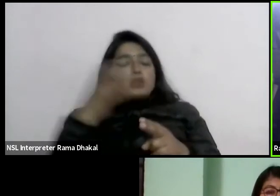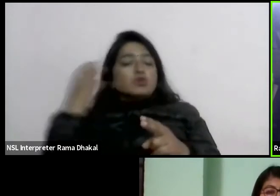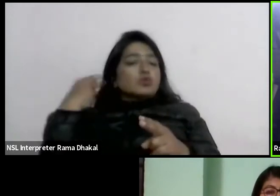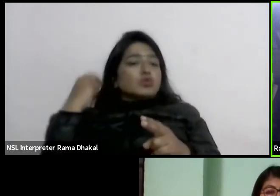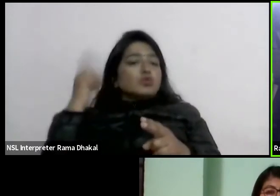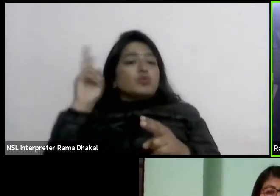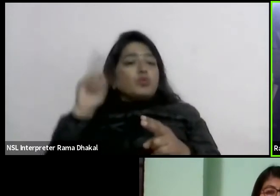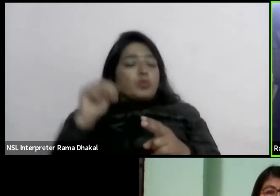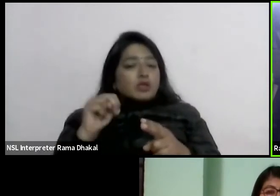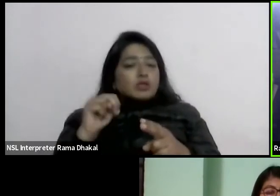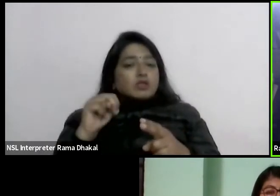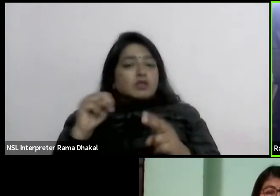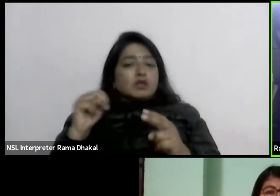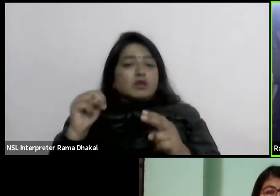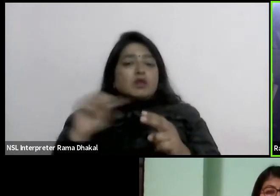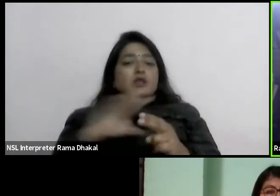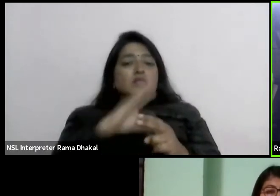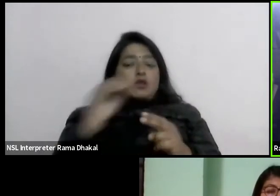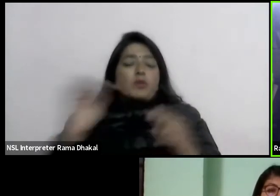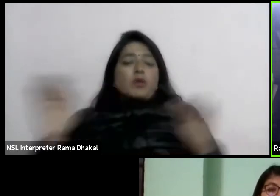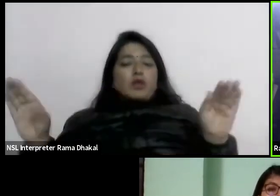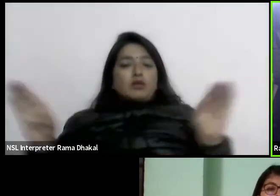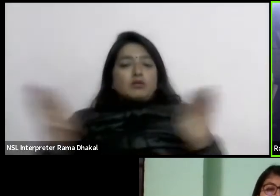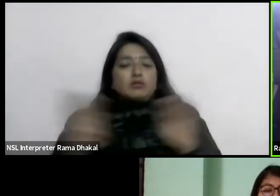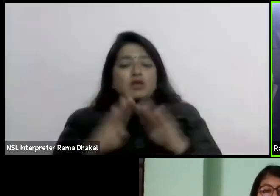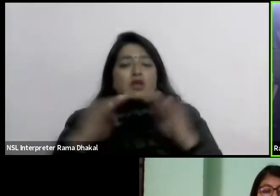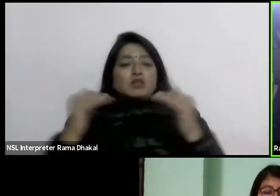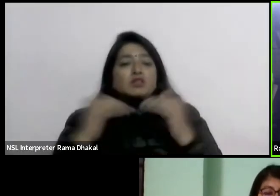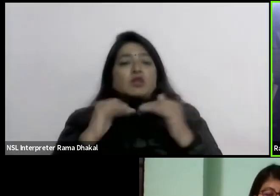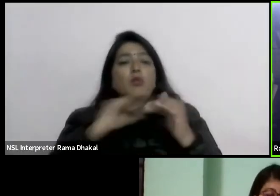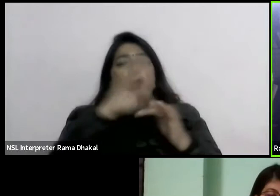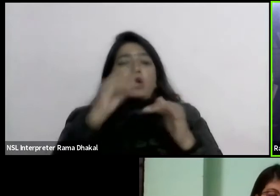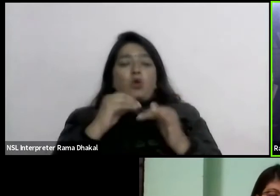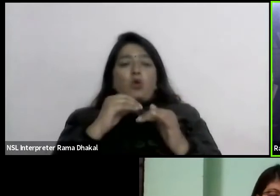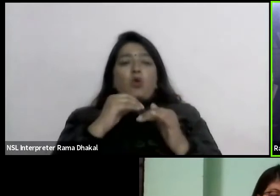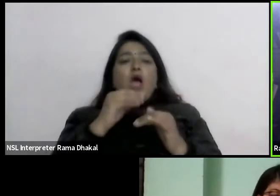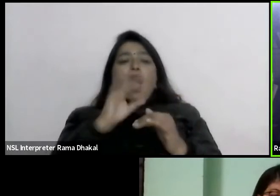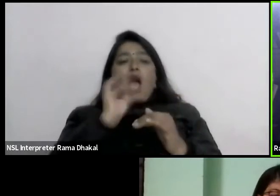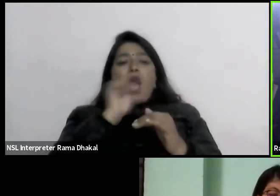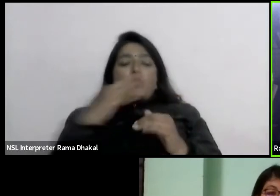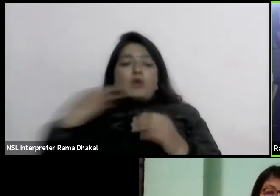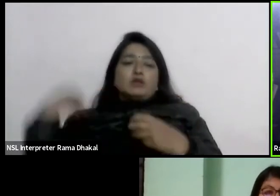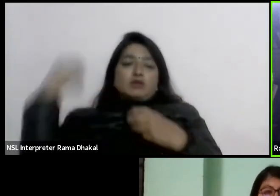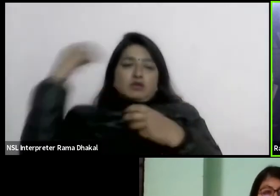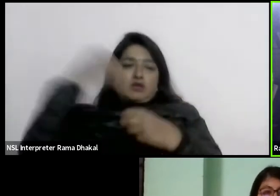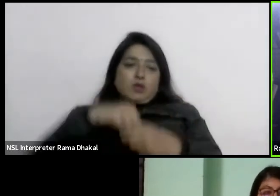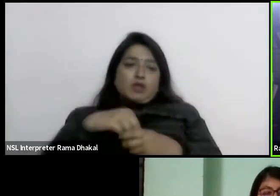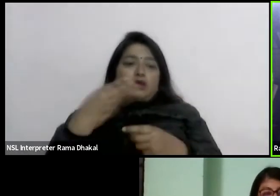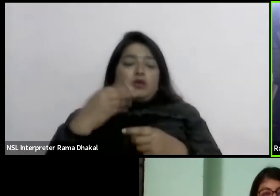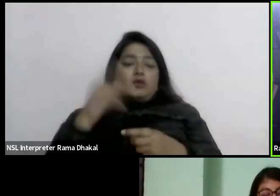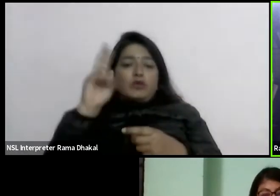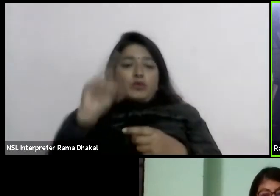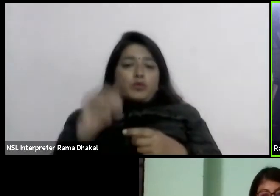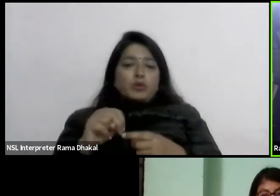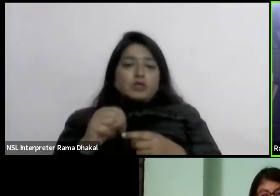and to find formulas that allow all voices to be represented. I mean, it was only in the last